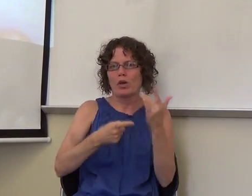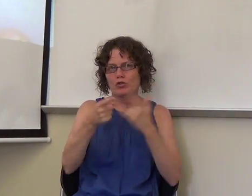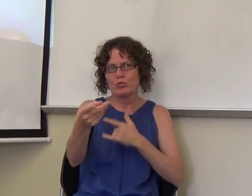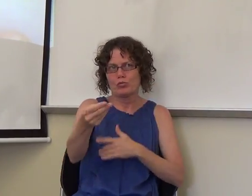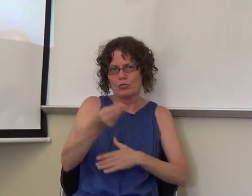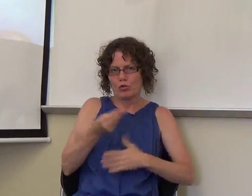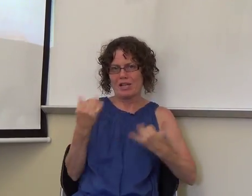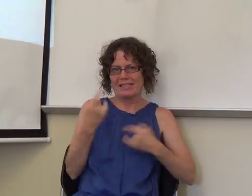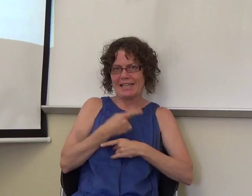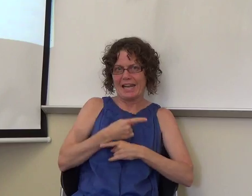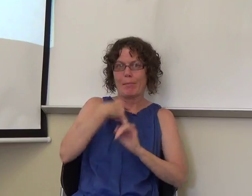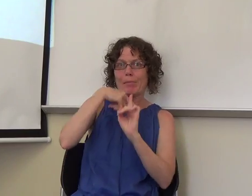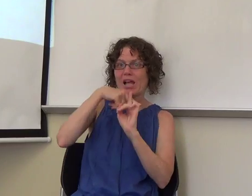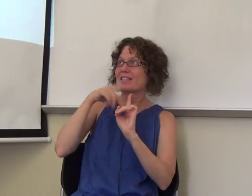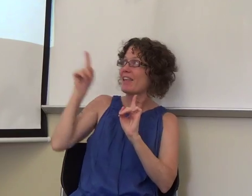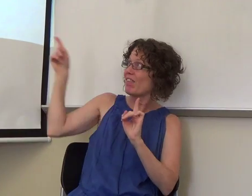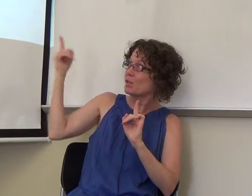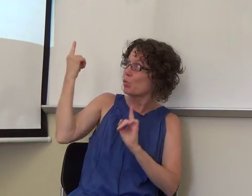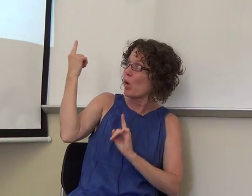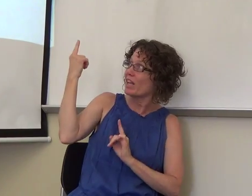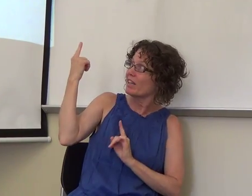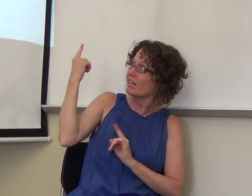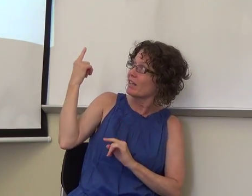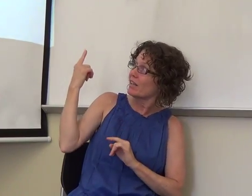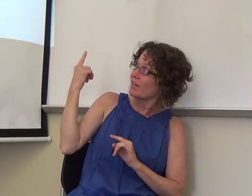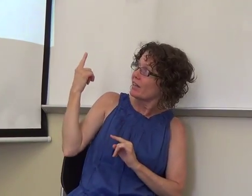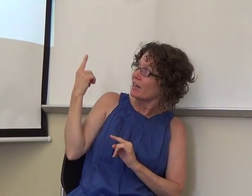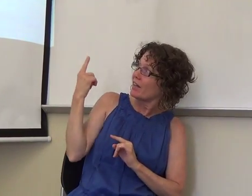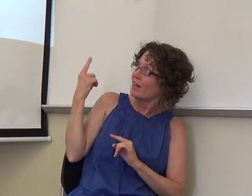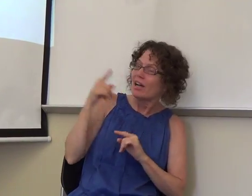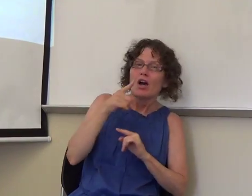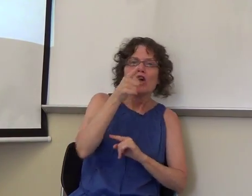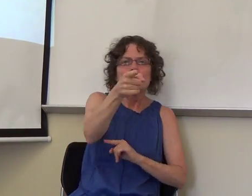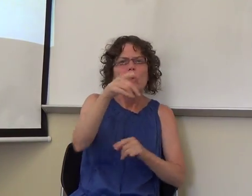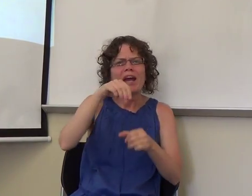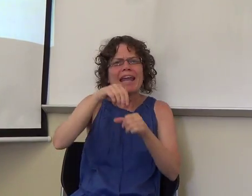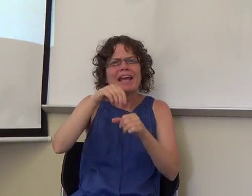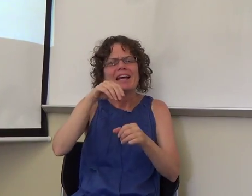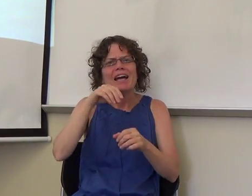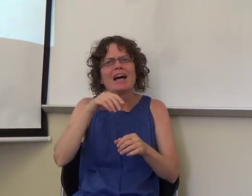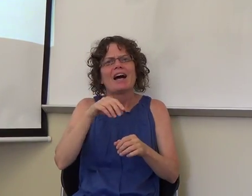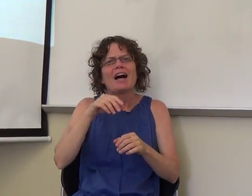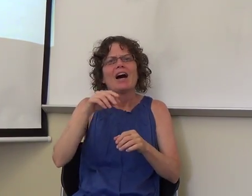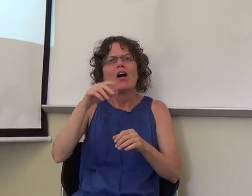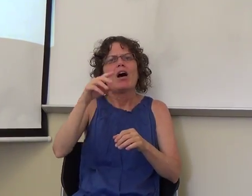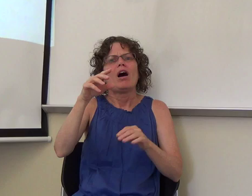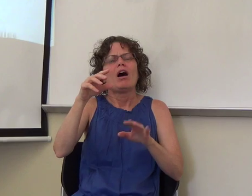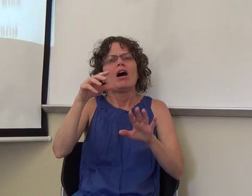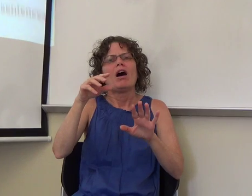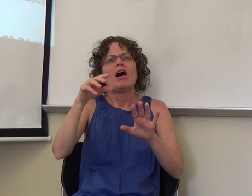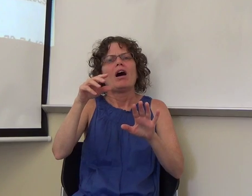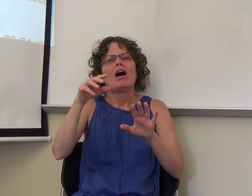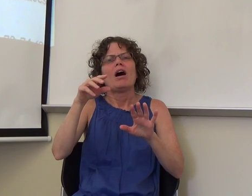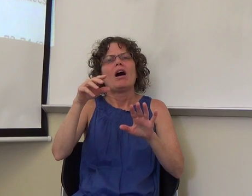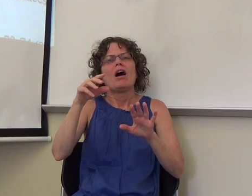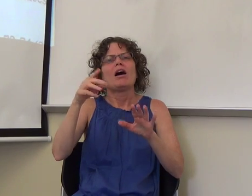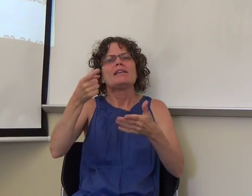of that, and this one. While you guys are down in the reading center, I'm gonna come around and talk to you about that one, okay? All of this